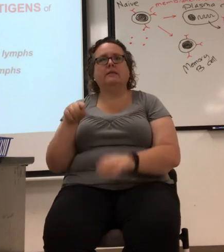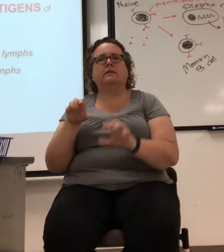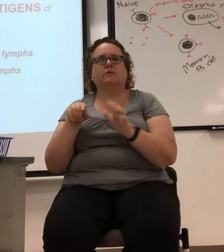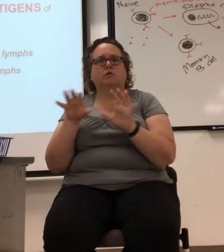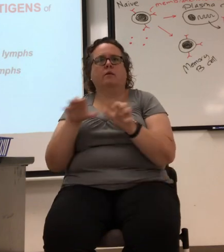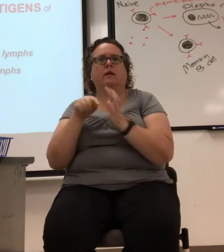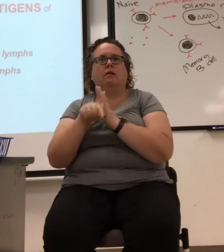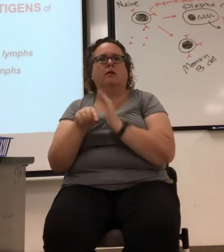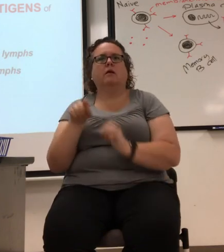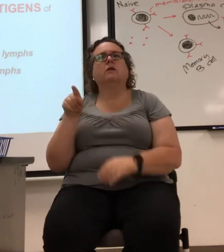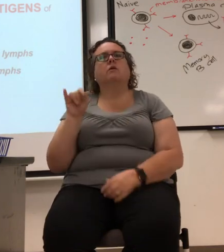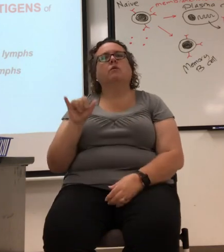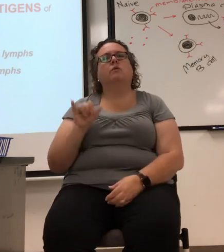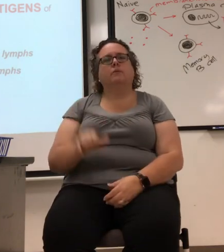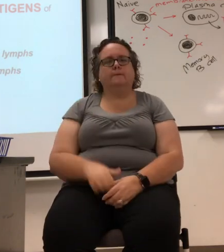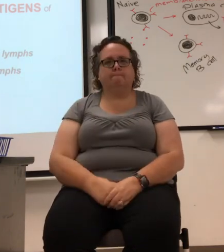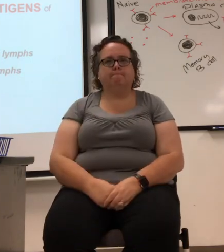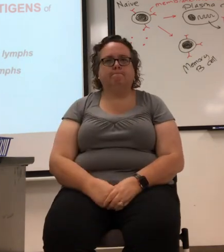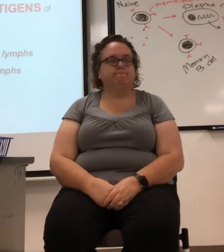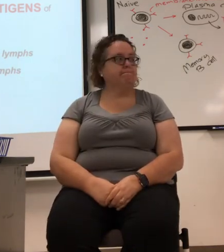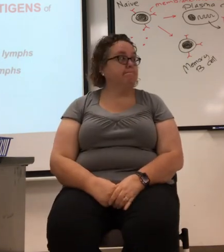Oh. Yeah.